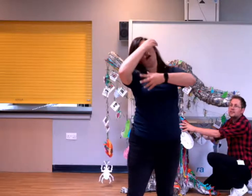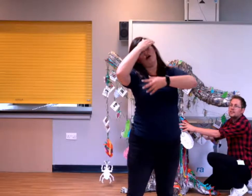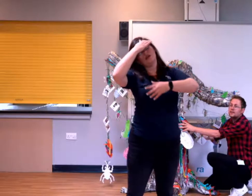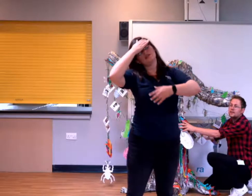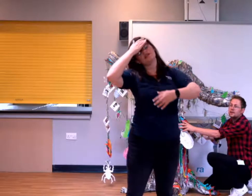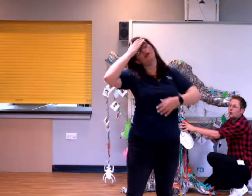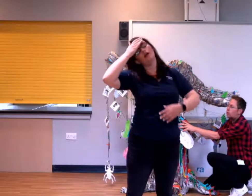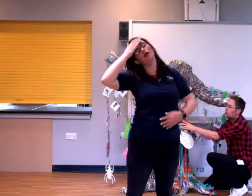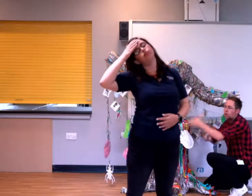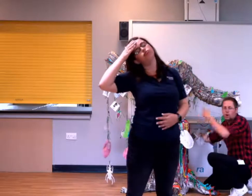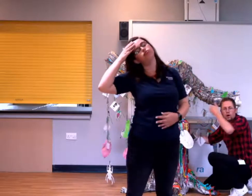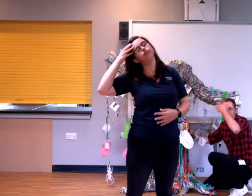Hot.